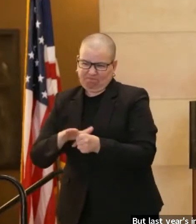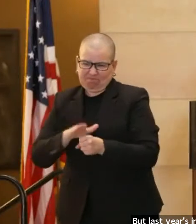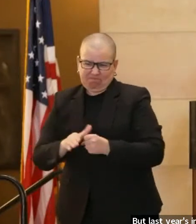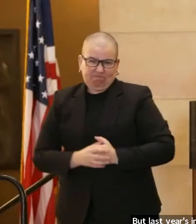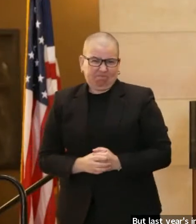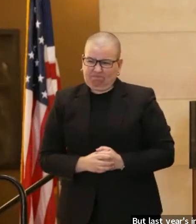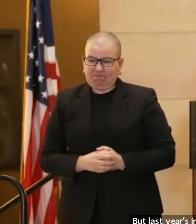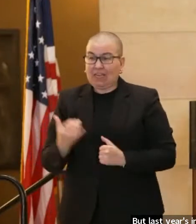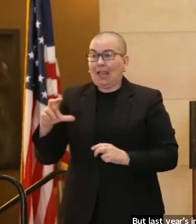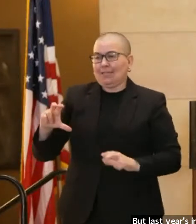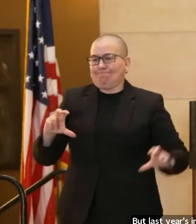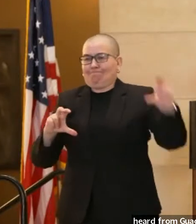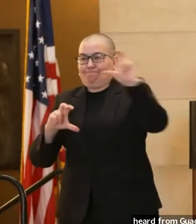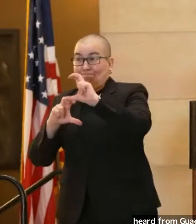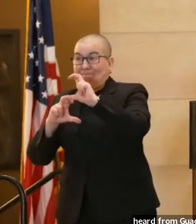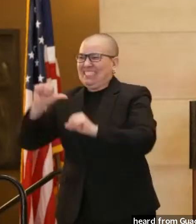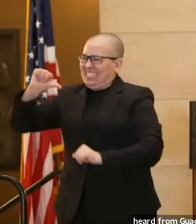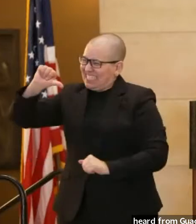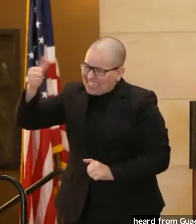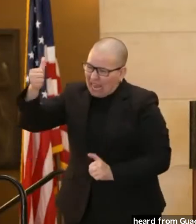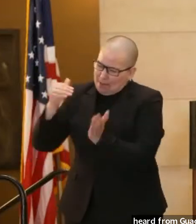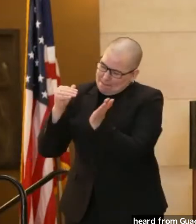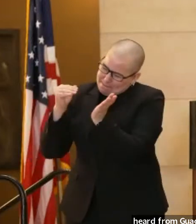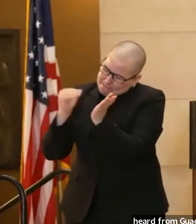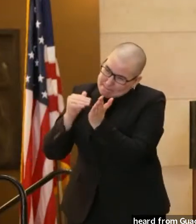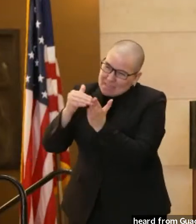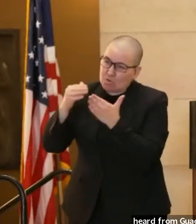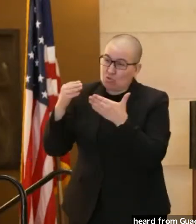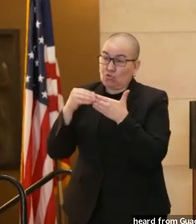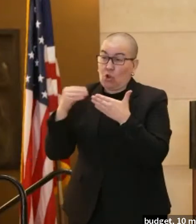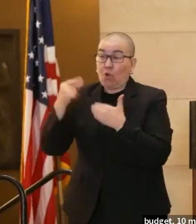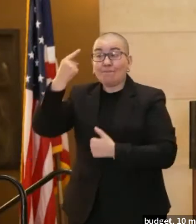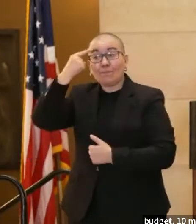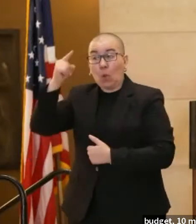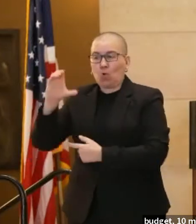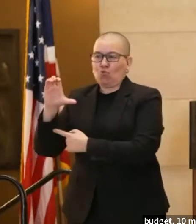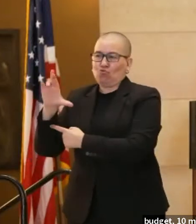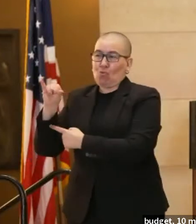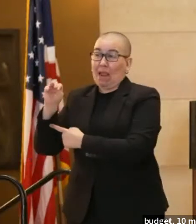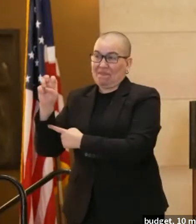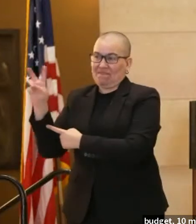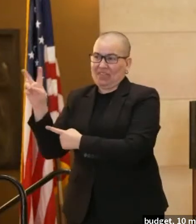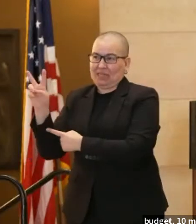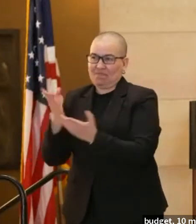budget $10 million in additional funding for crime victim services.